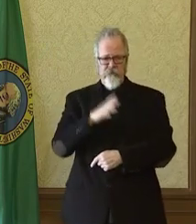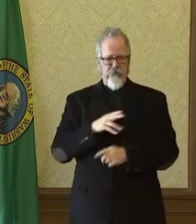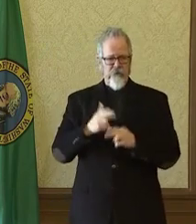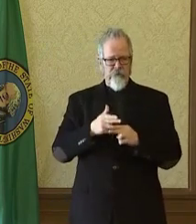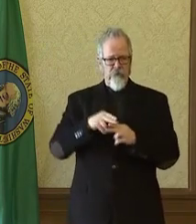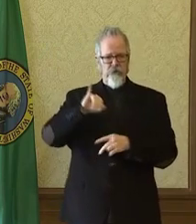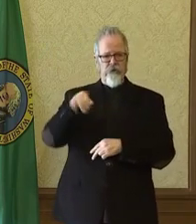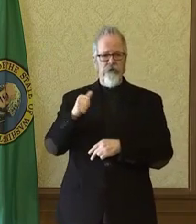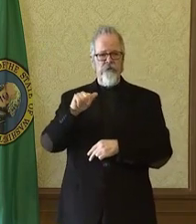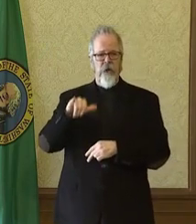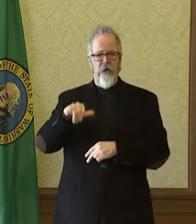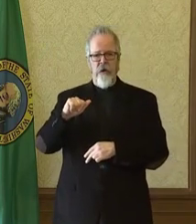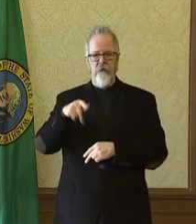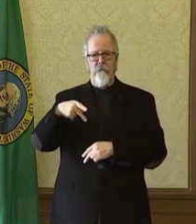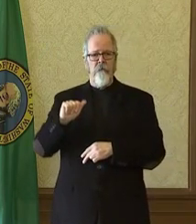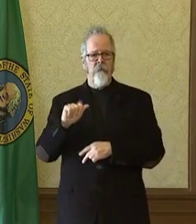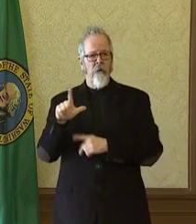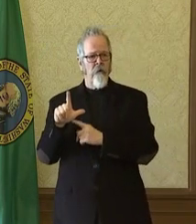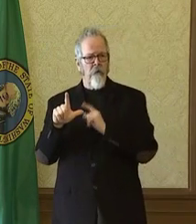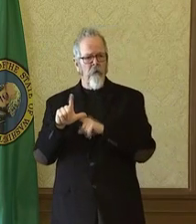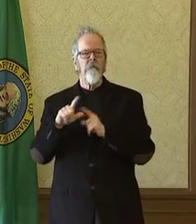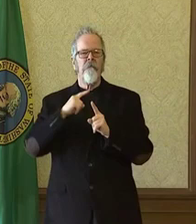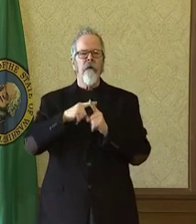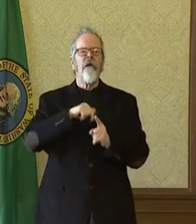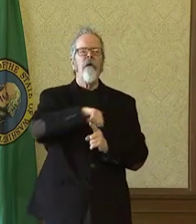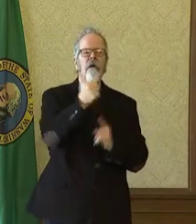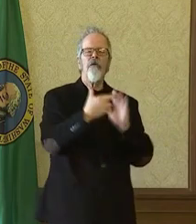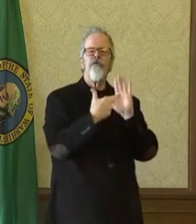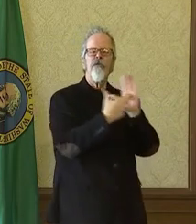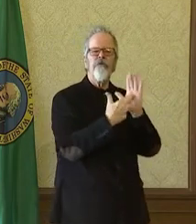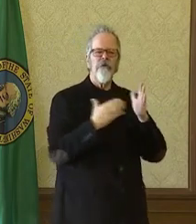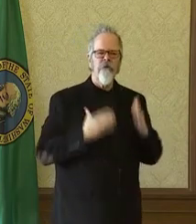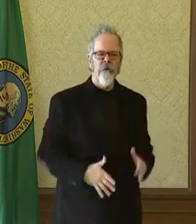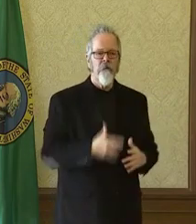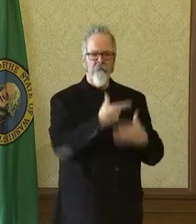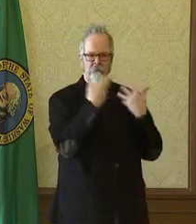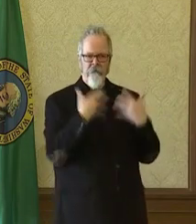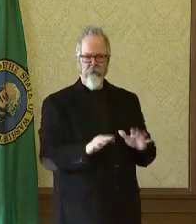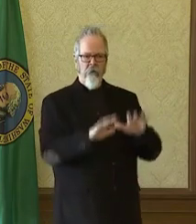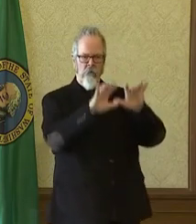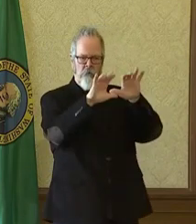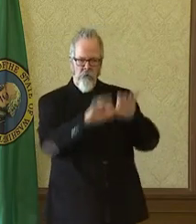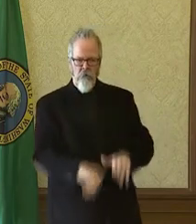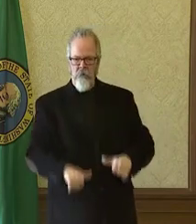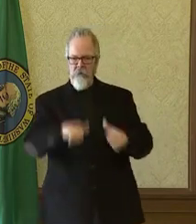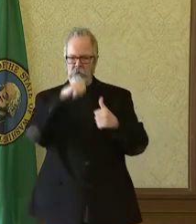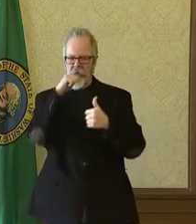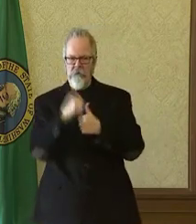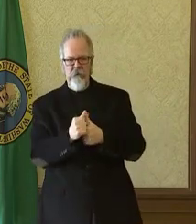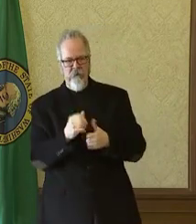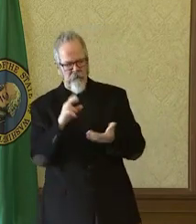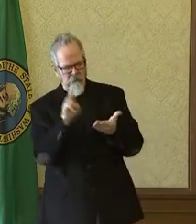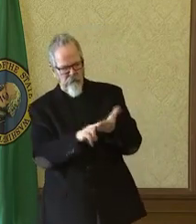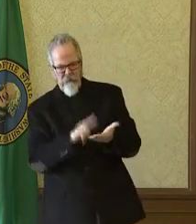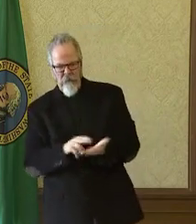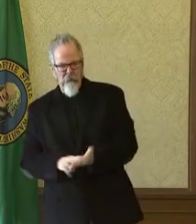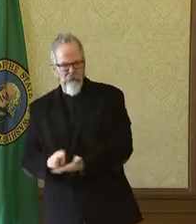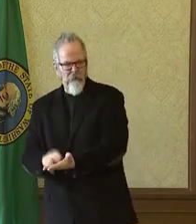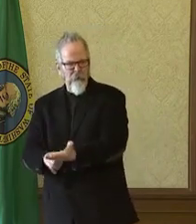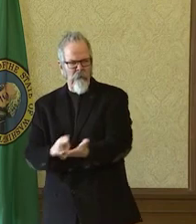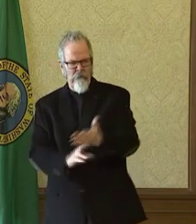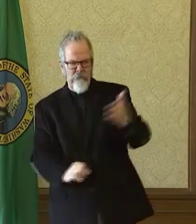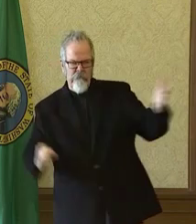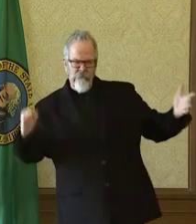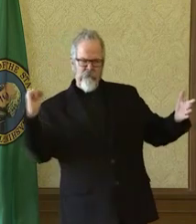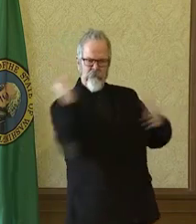ask for more testing supplies for here. I'm wondering if, based on the information that you have at this point, can you paint me a picture of where